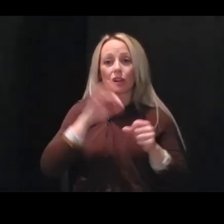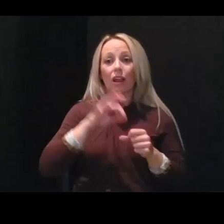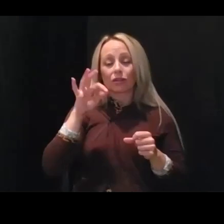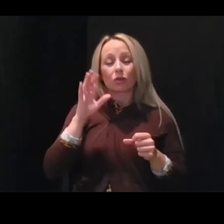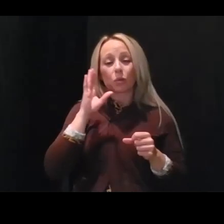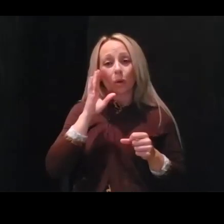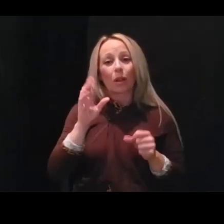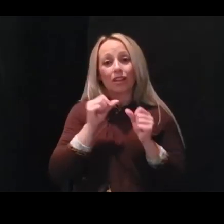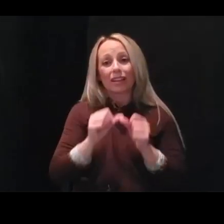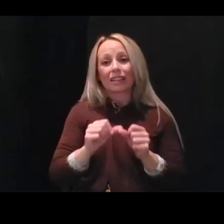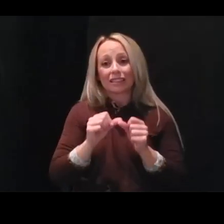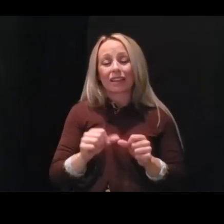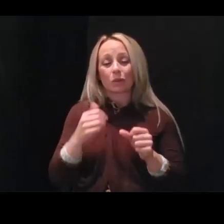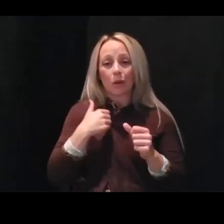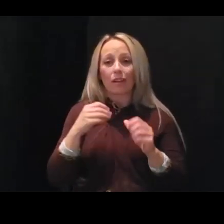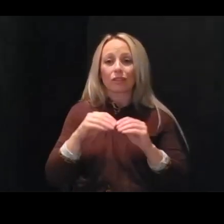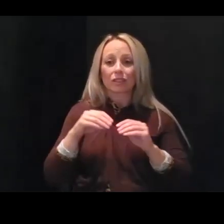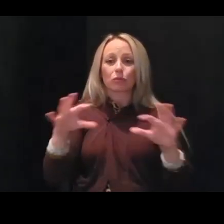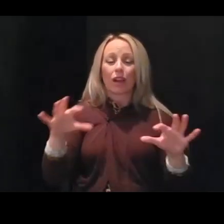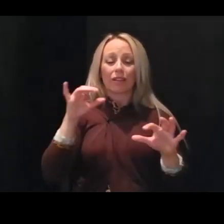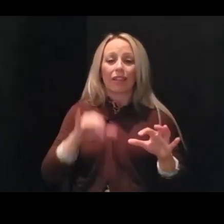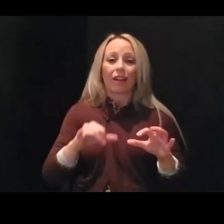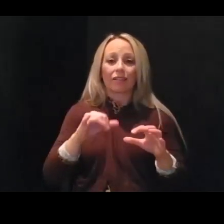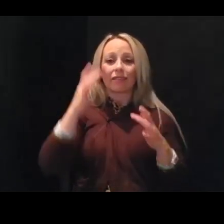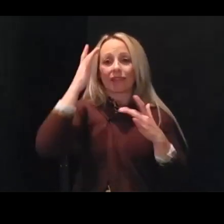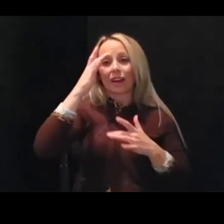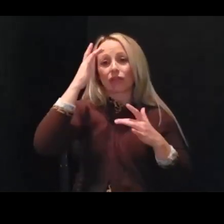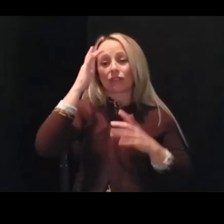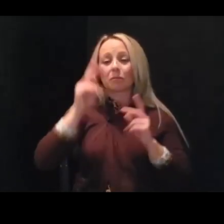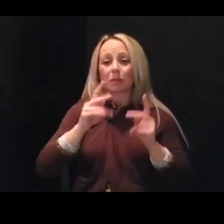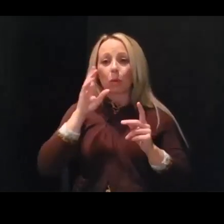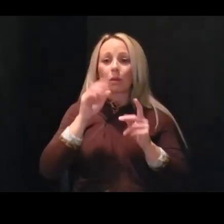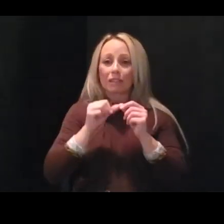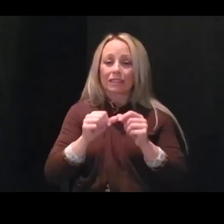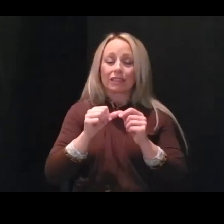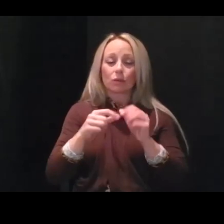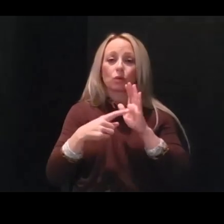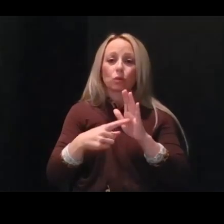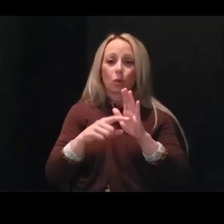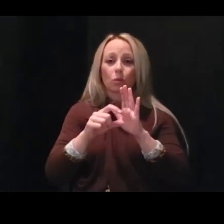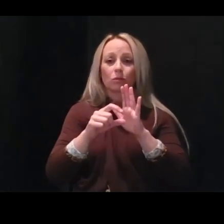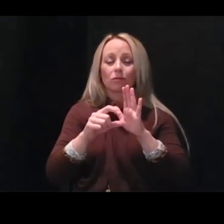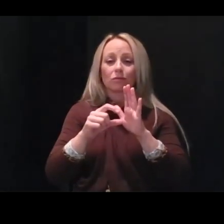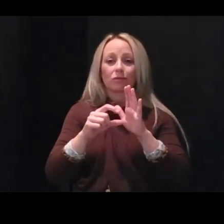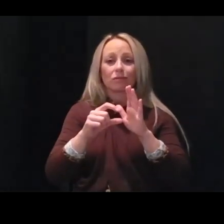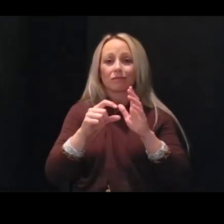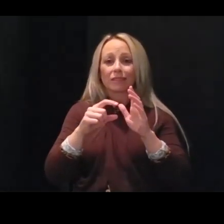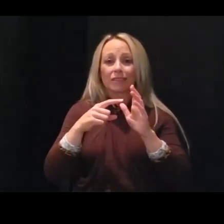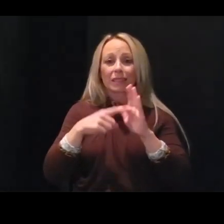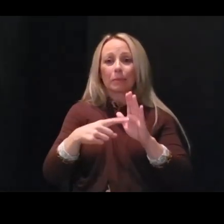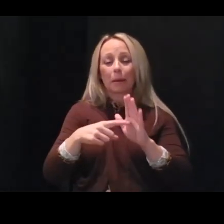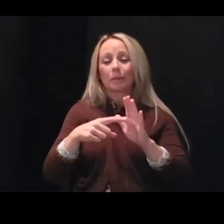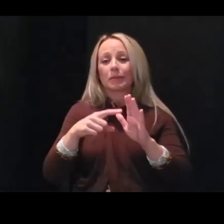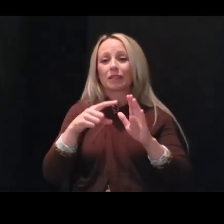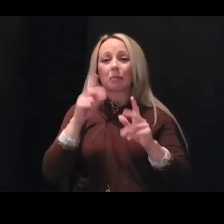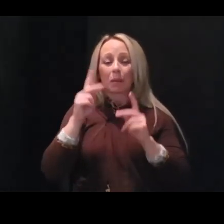have spread of this virus. People will continue to show symptoms. People will continue to test positive for the virus,